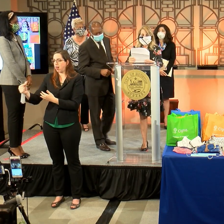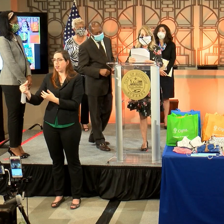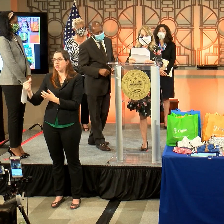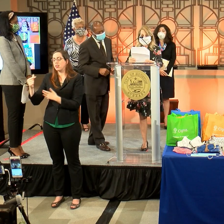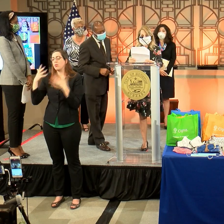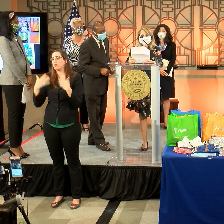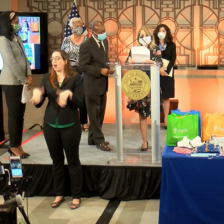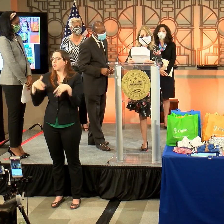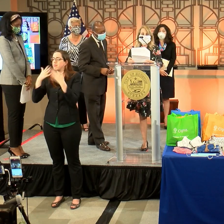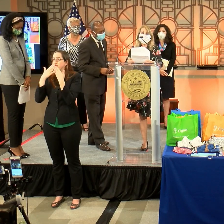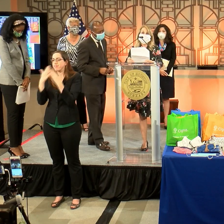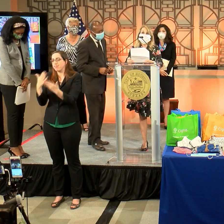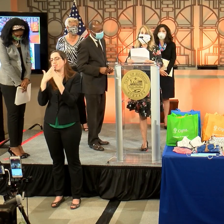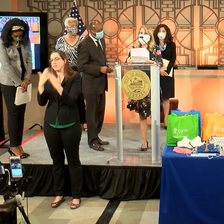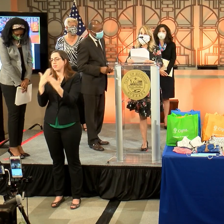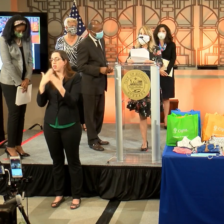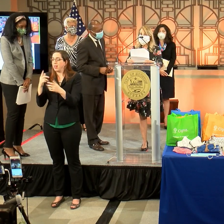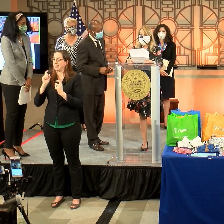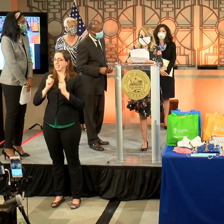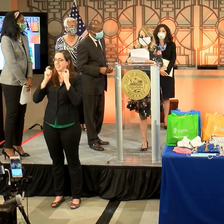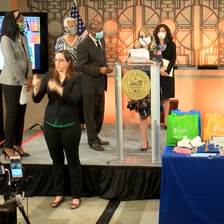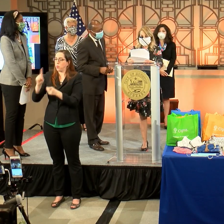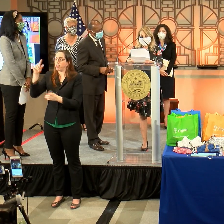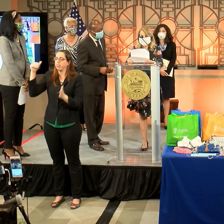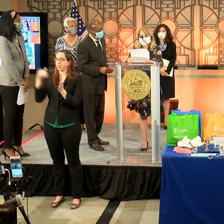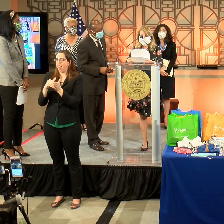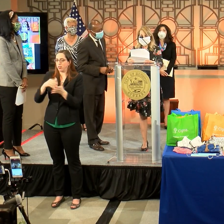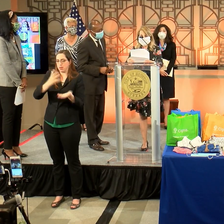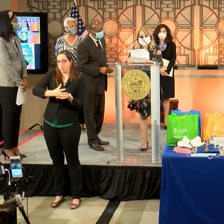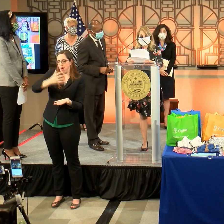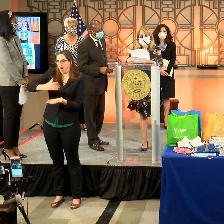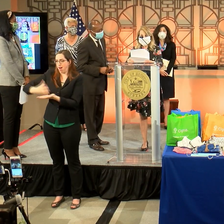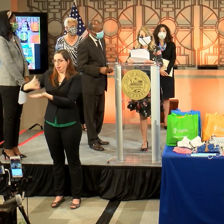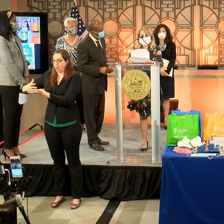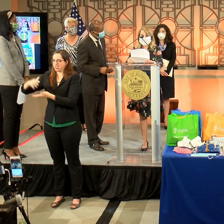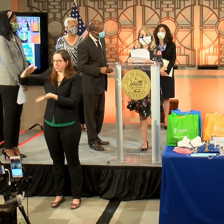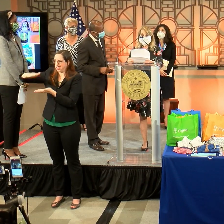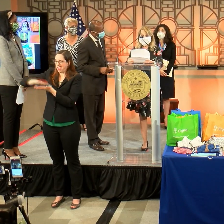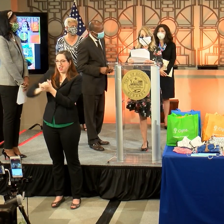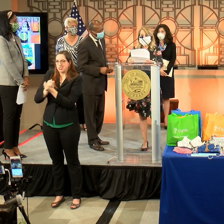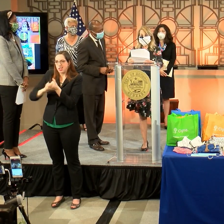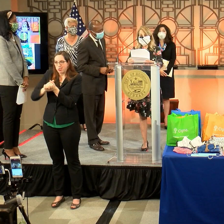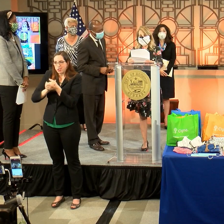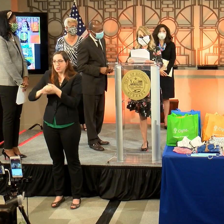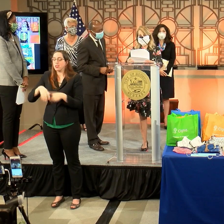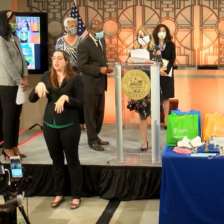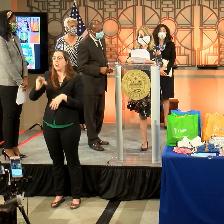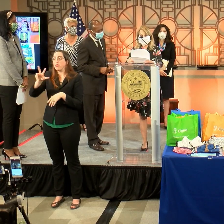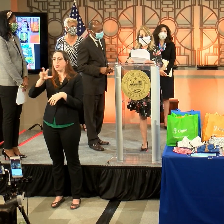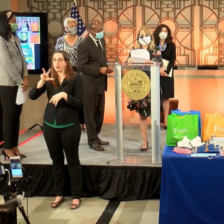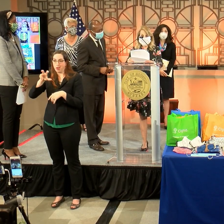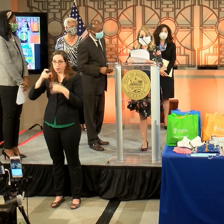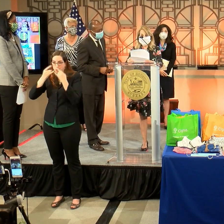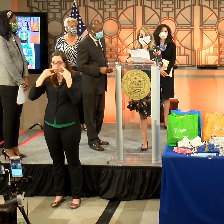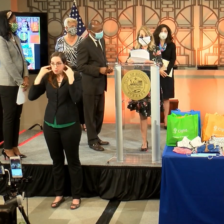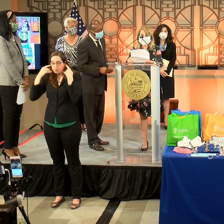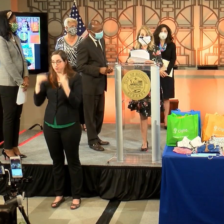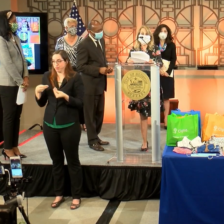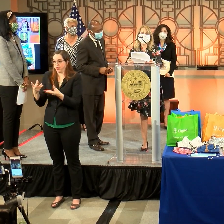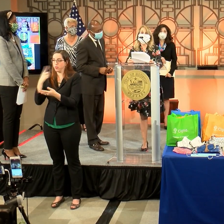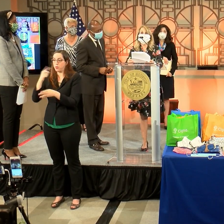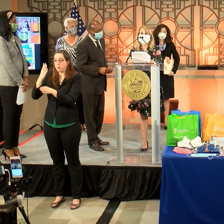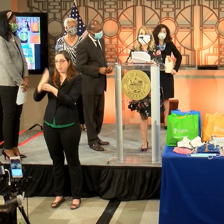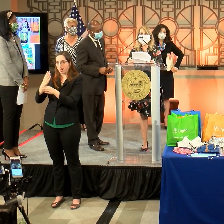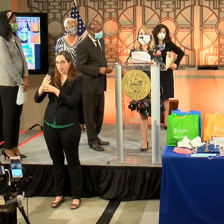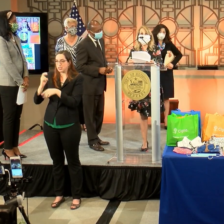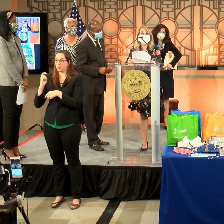much for donating 1,000 bottles of hand sanitizer and 300 face masks to Metro bus